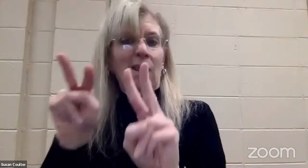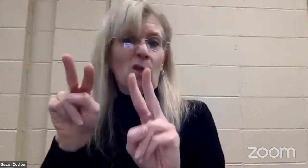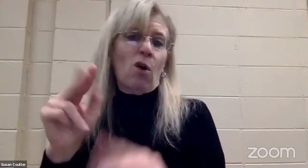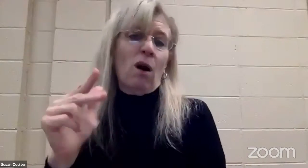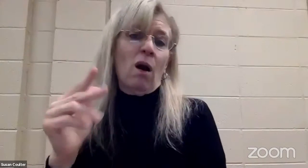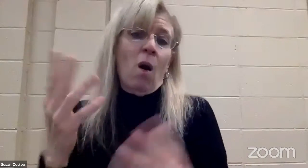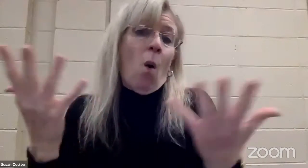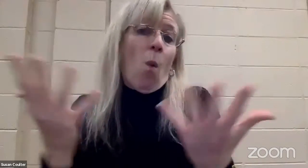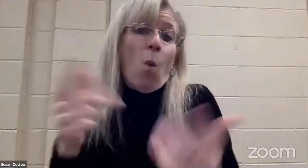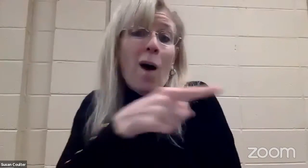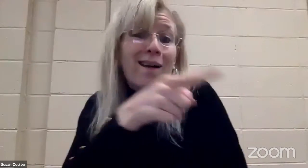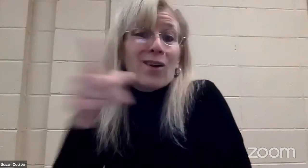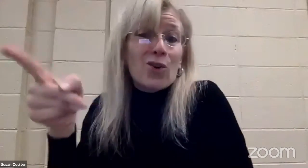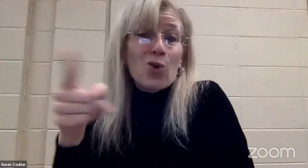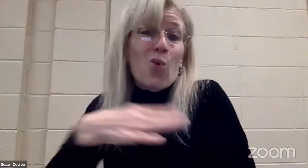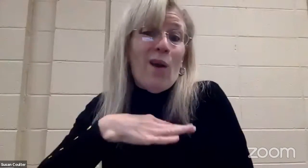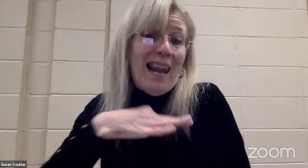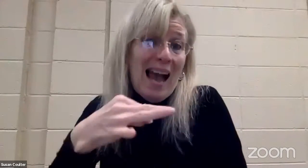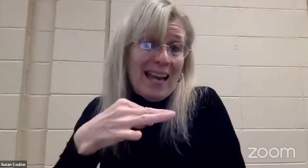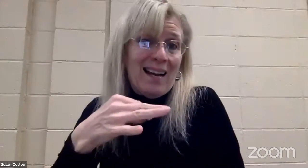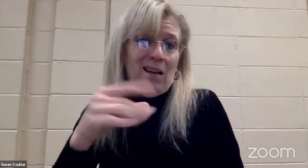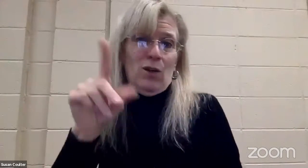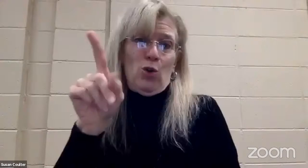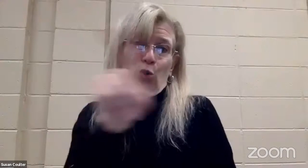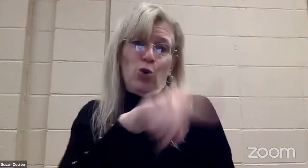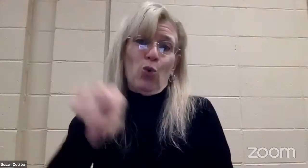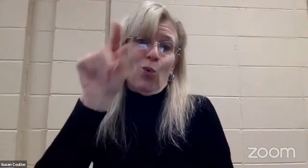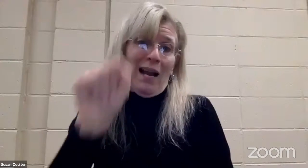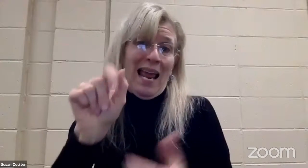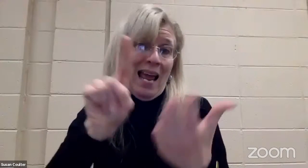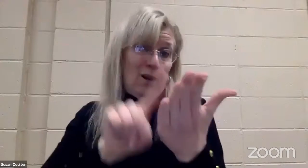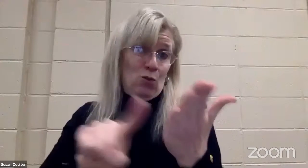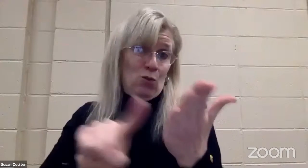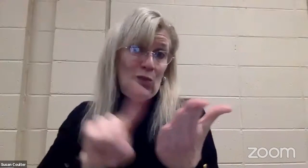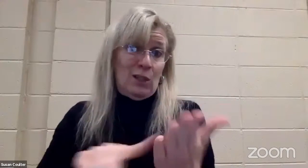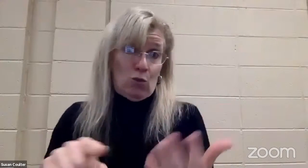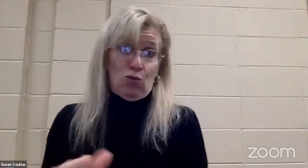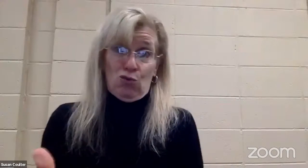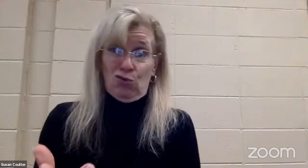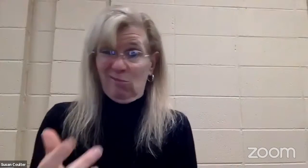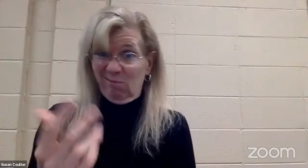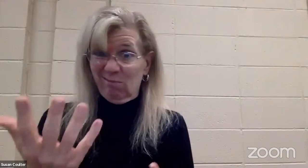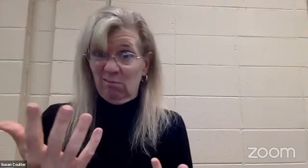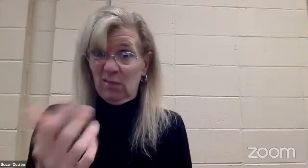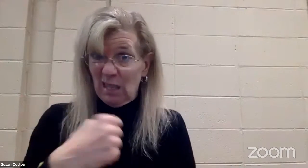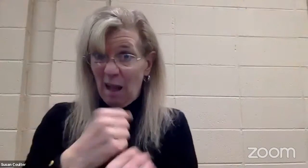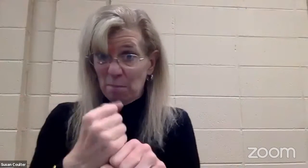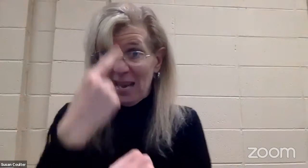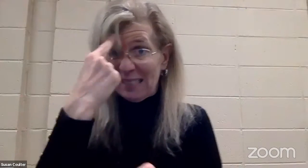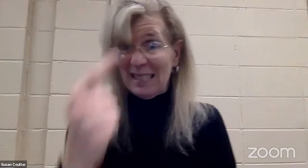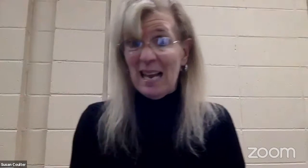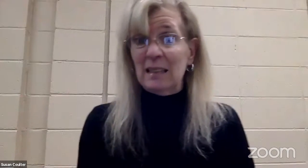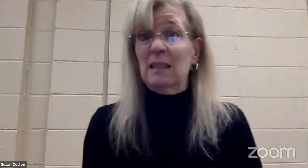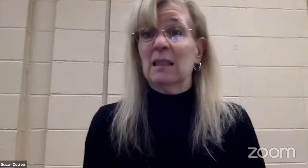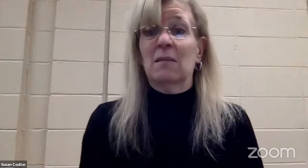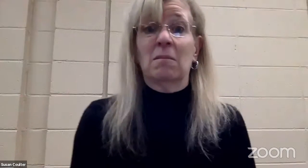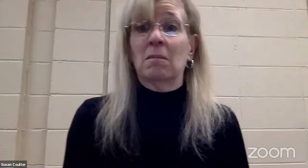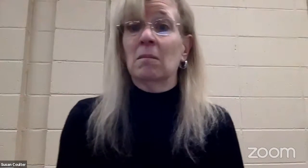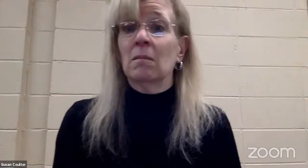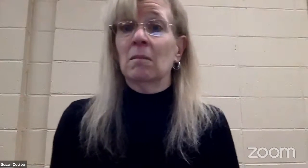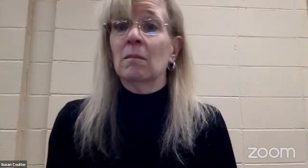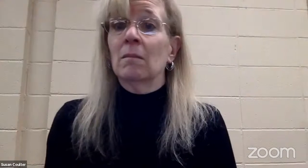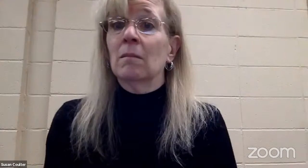read and look what you like, you can research. Does that make sense?